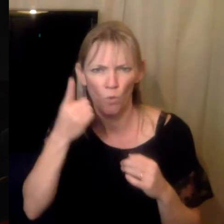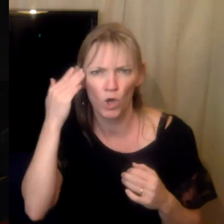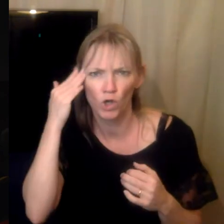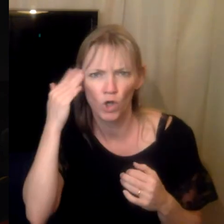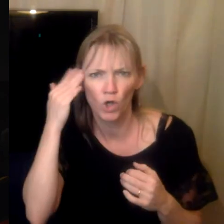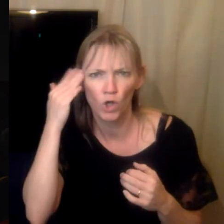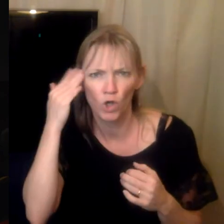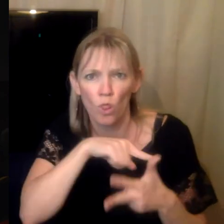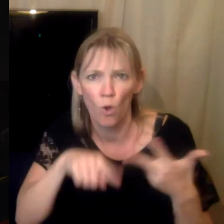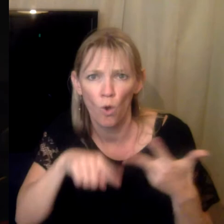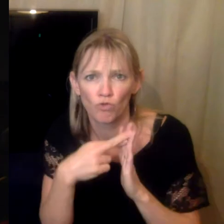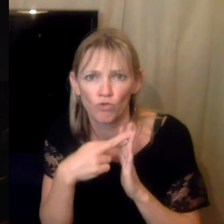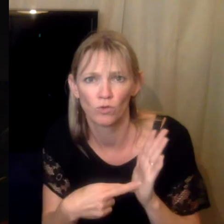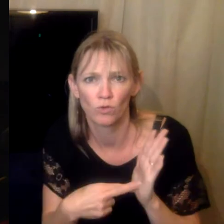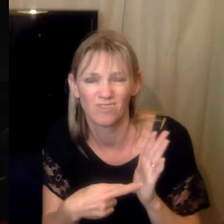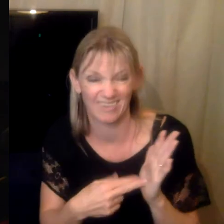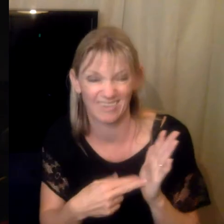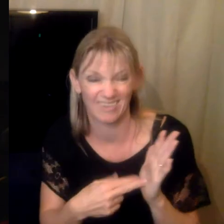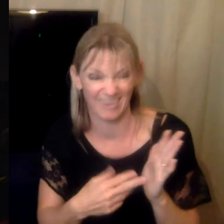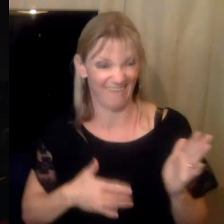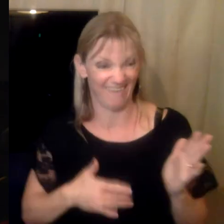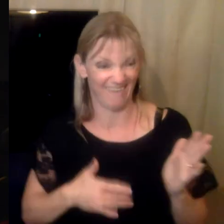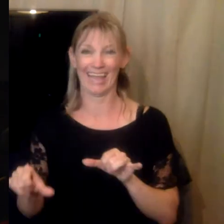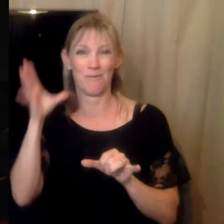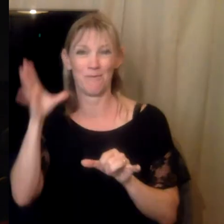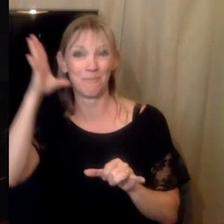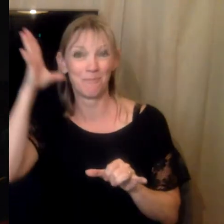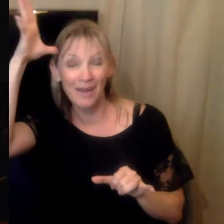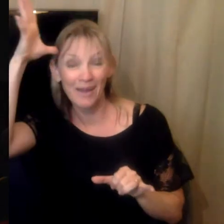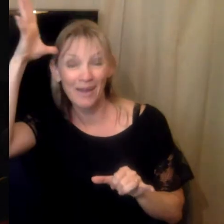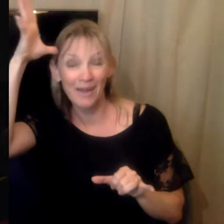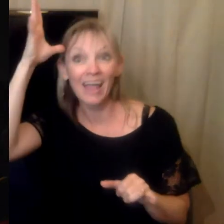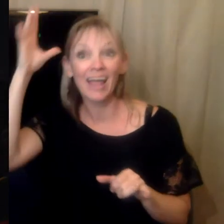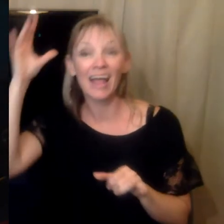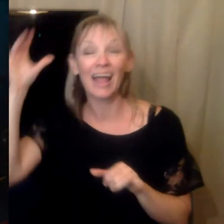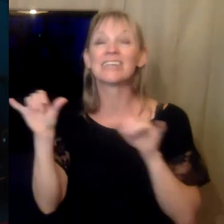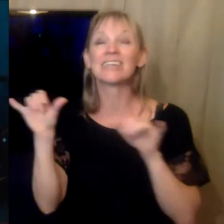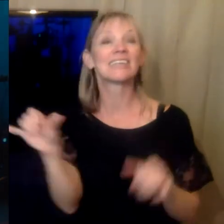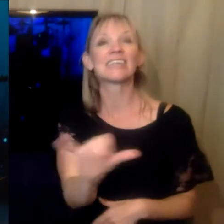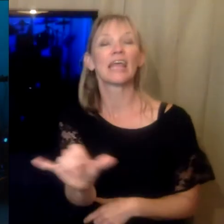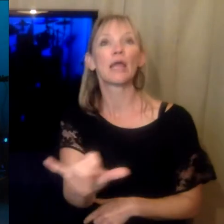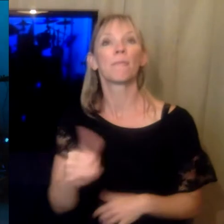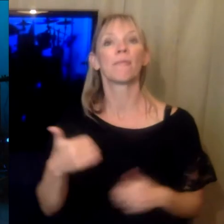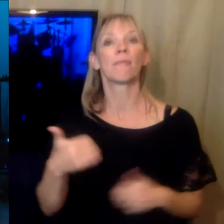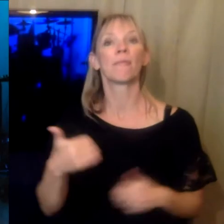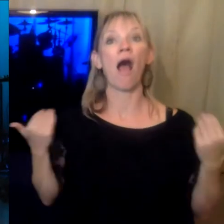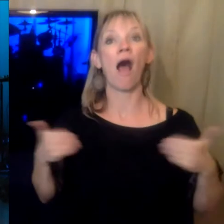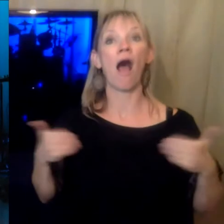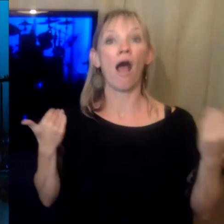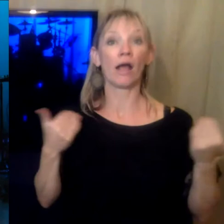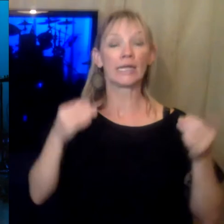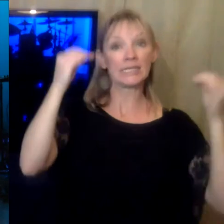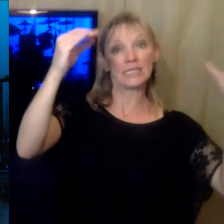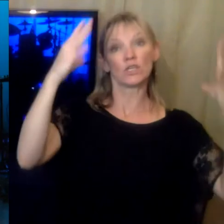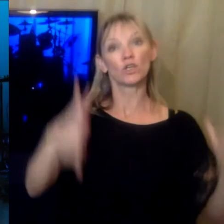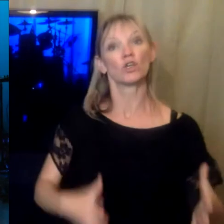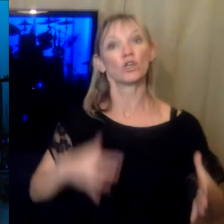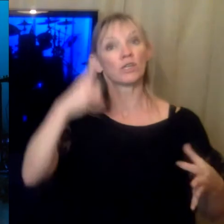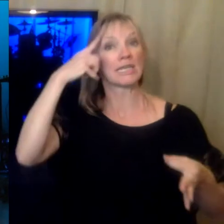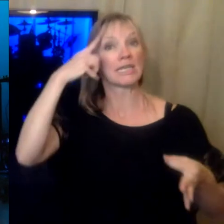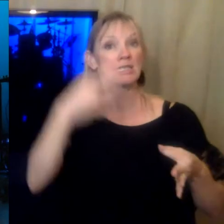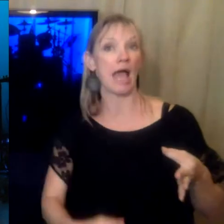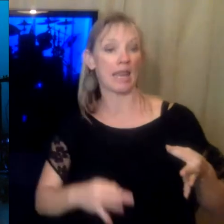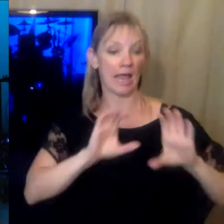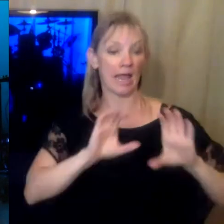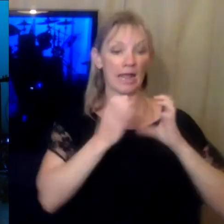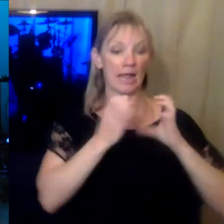I kind of feel that way about parenting. It's like the bright young teacher, he decided to create a class, and he called